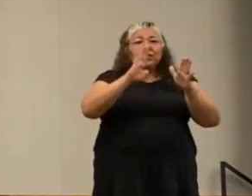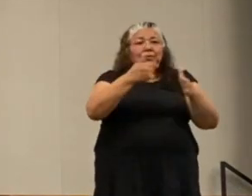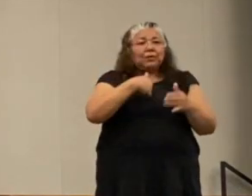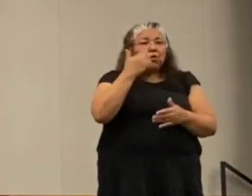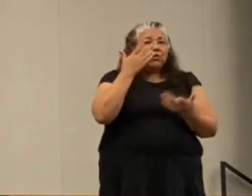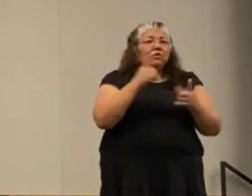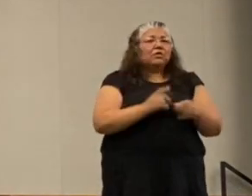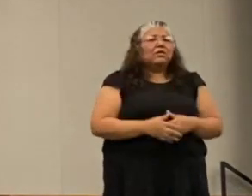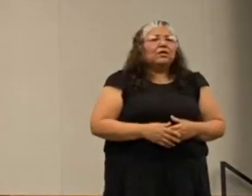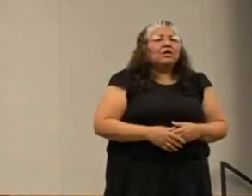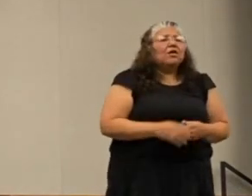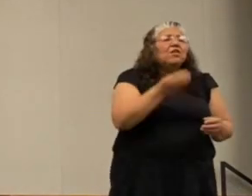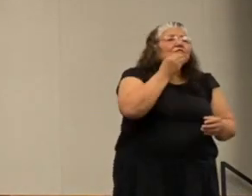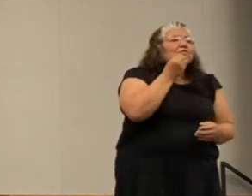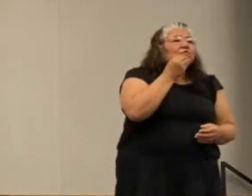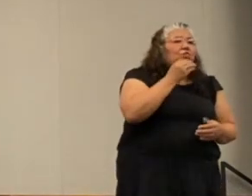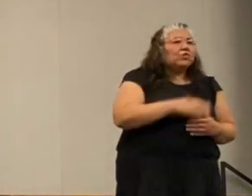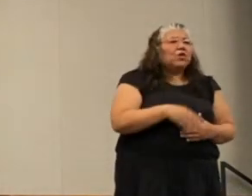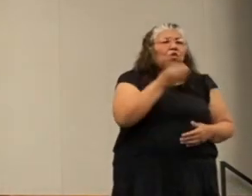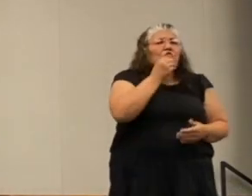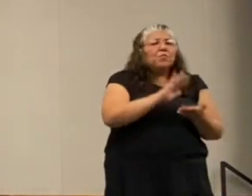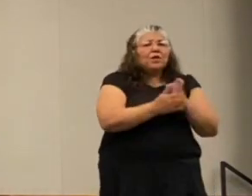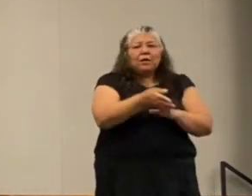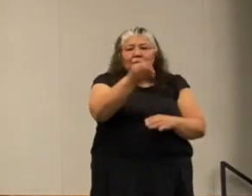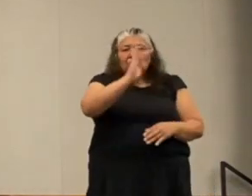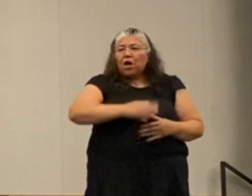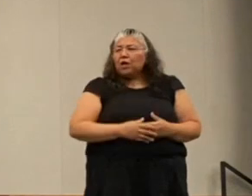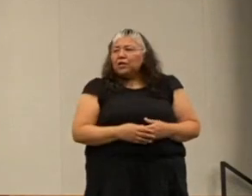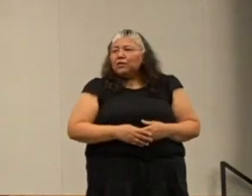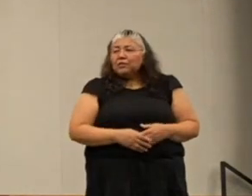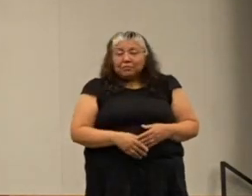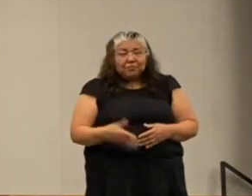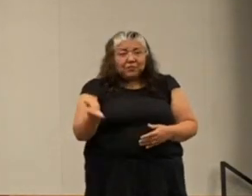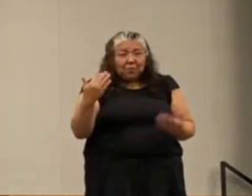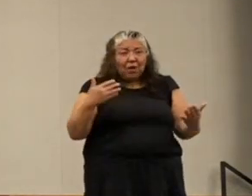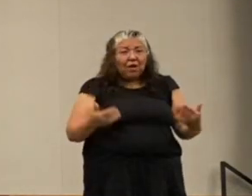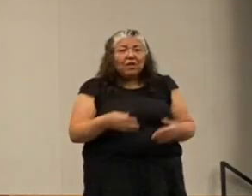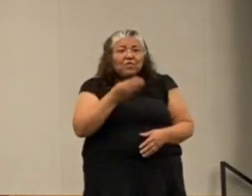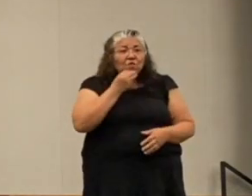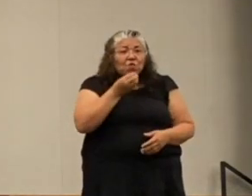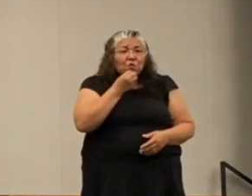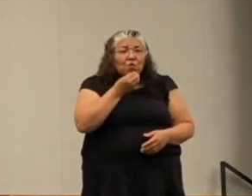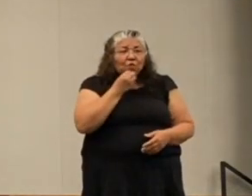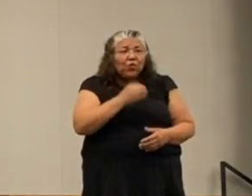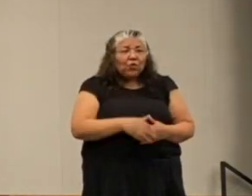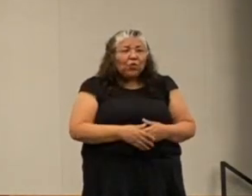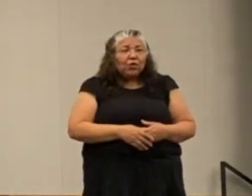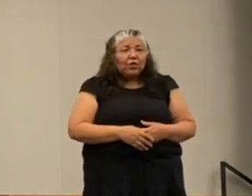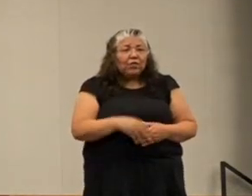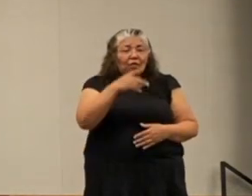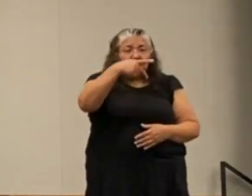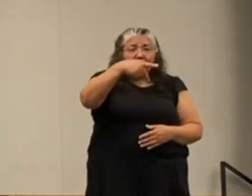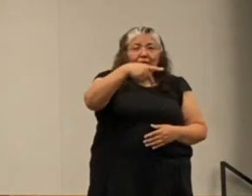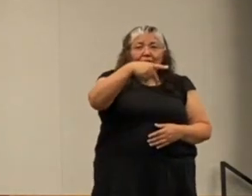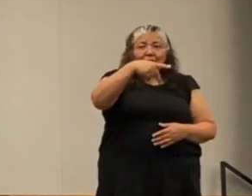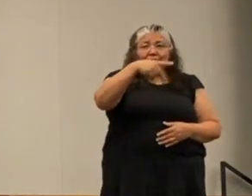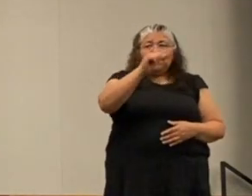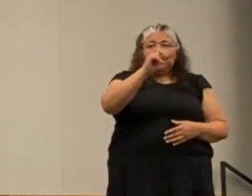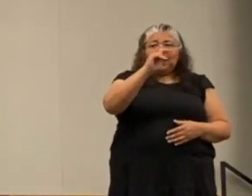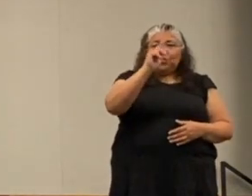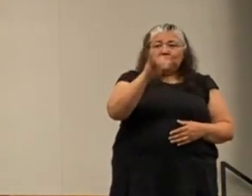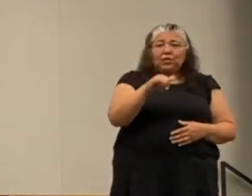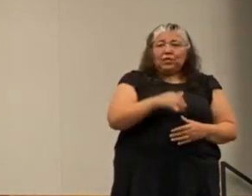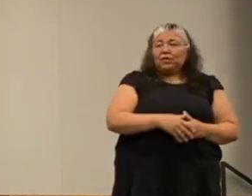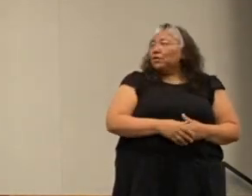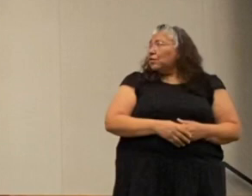about food? Can food become a god? Yep. Come on, right? Food. The pantry. Who